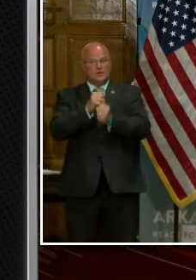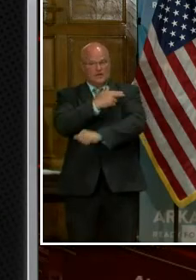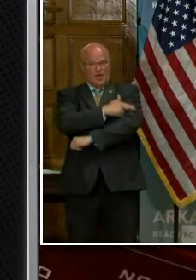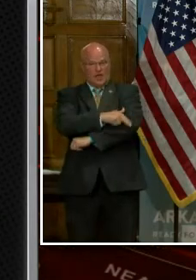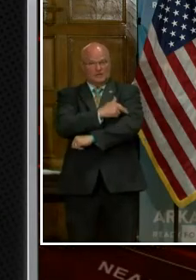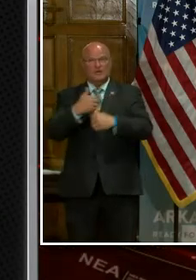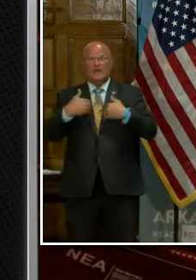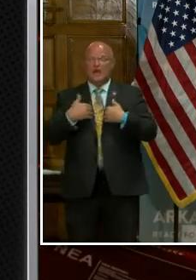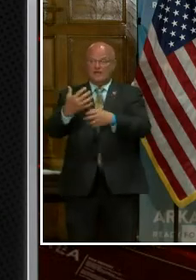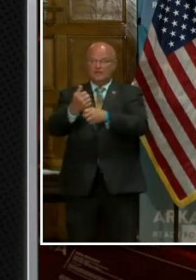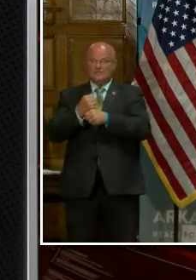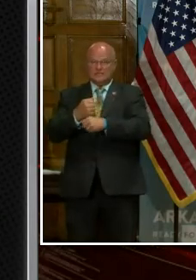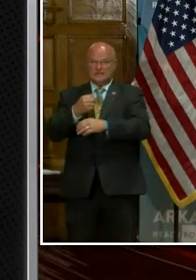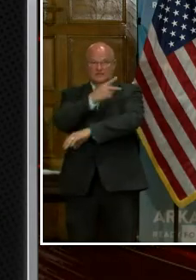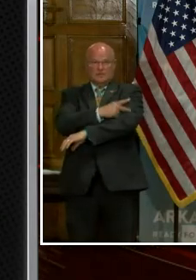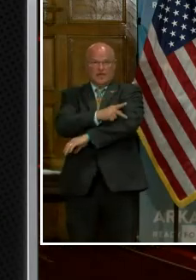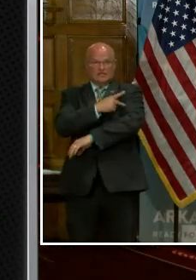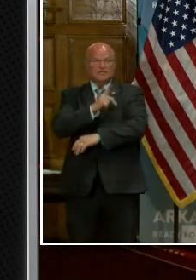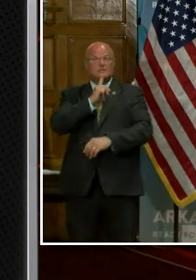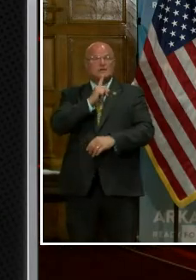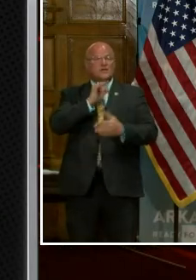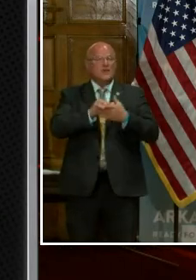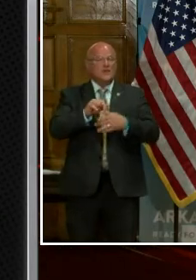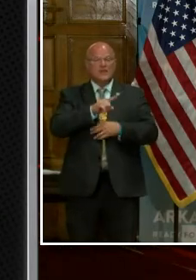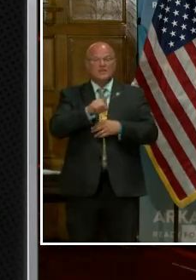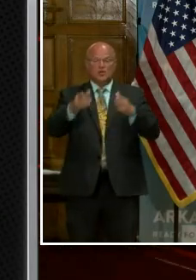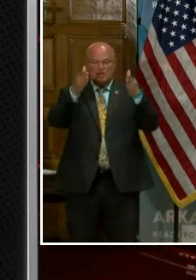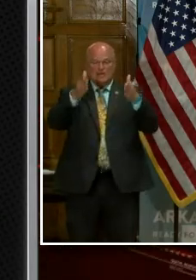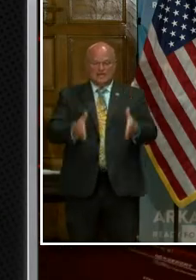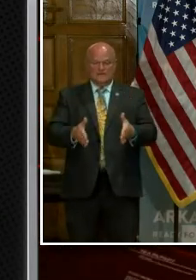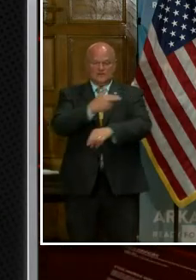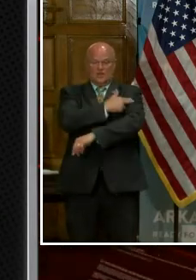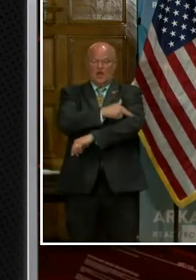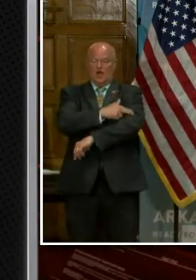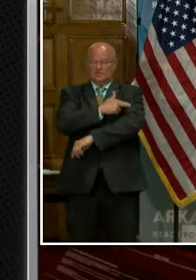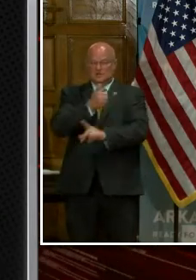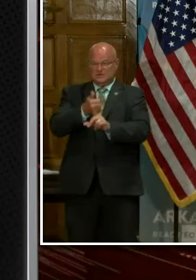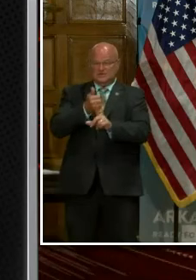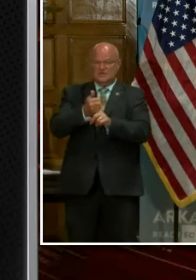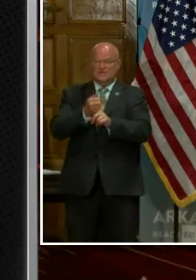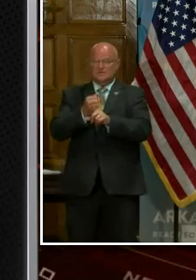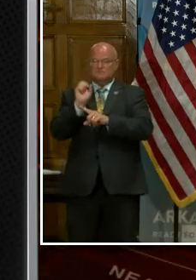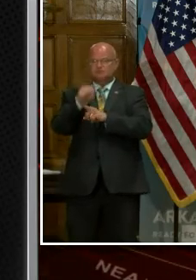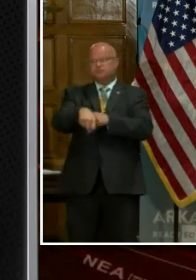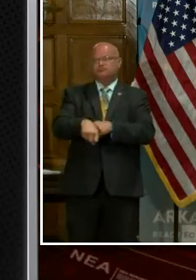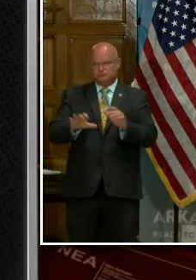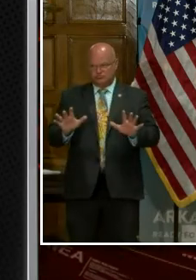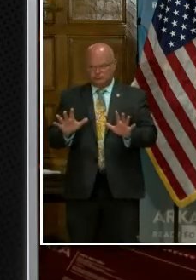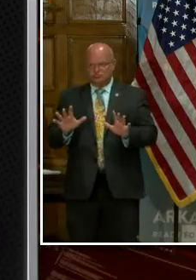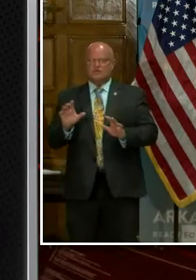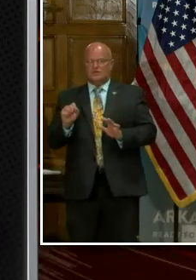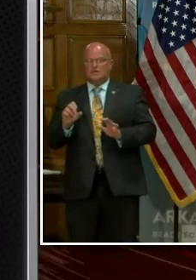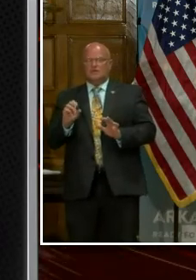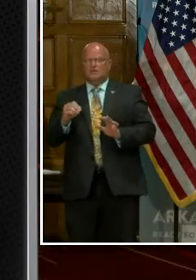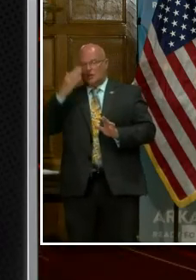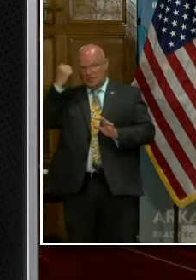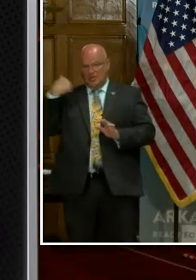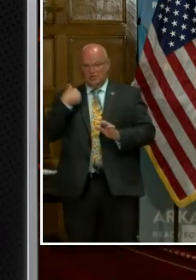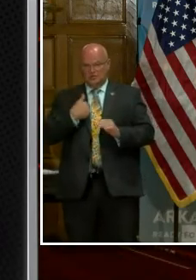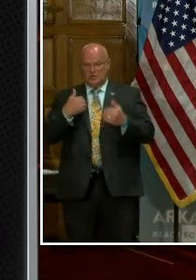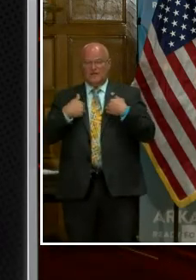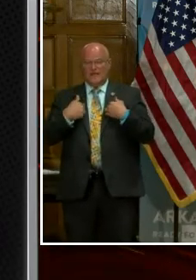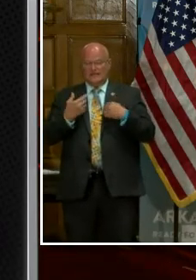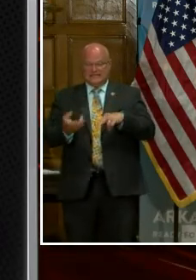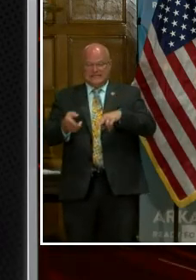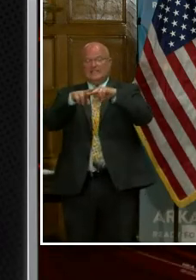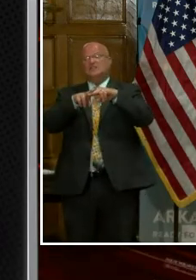hospitals that have received patients just to make sure that no individual hospital is being overtaxed. Because we have had